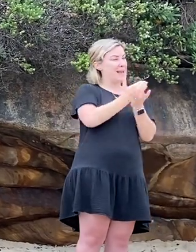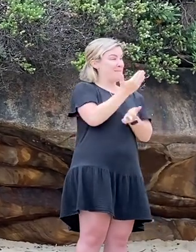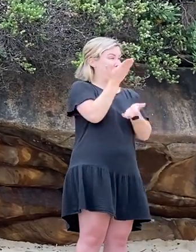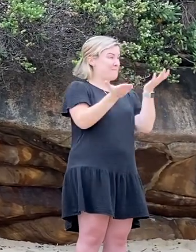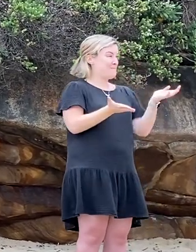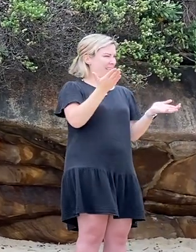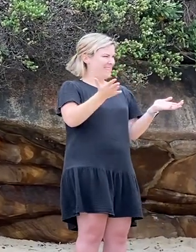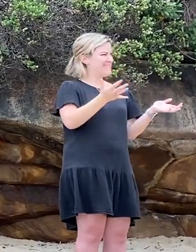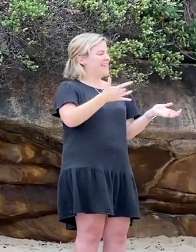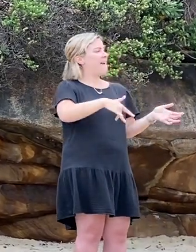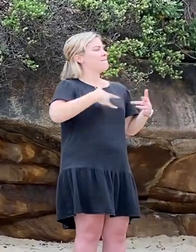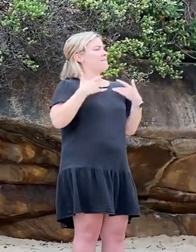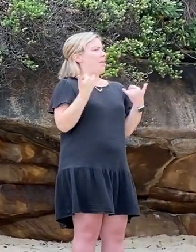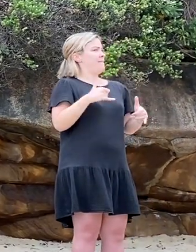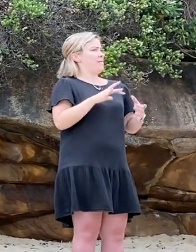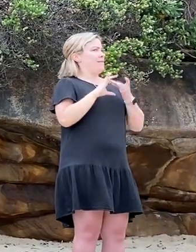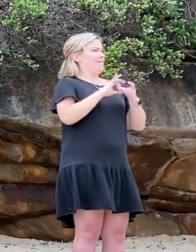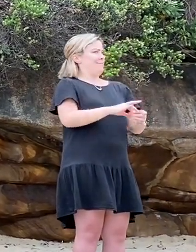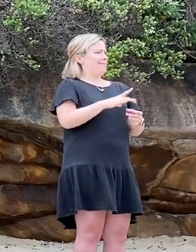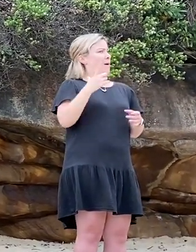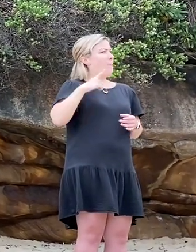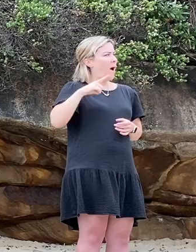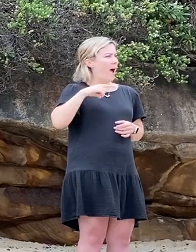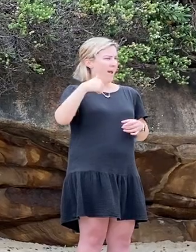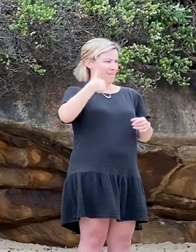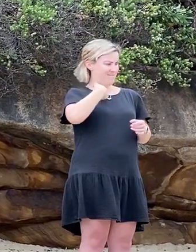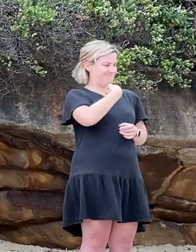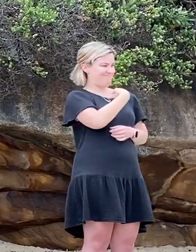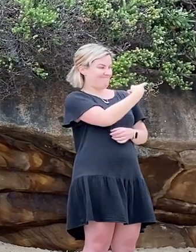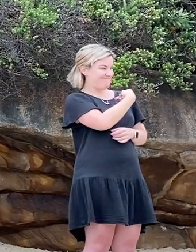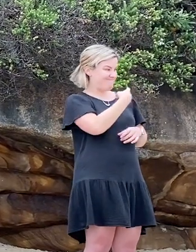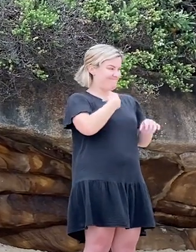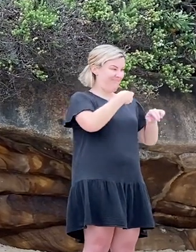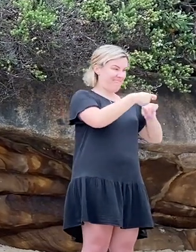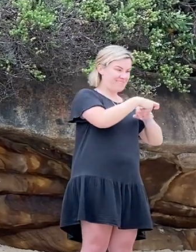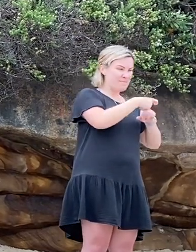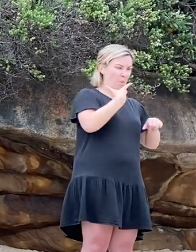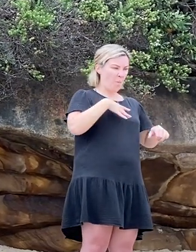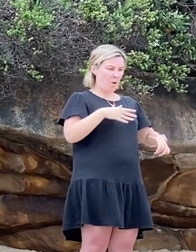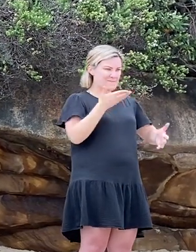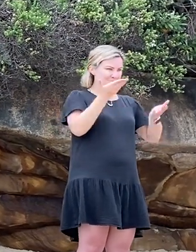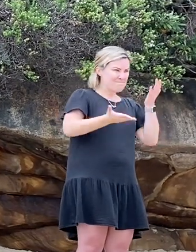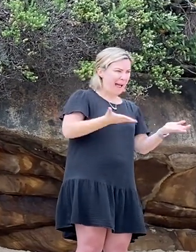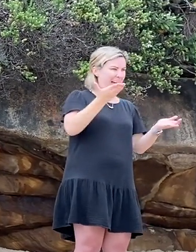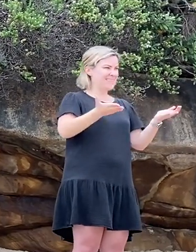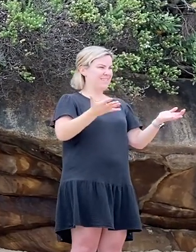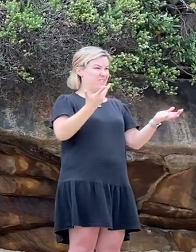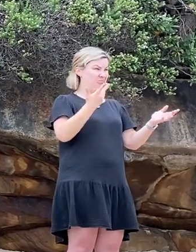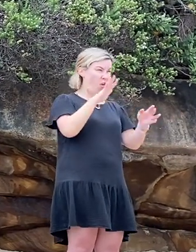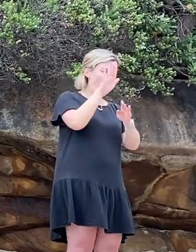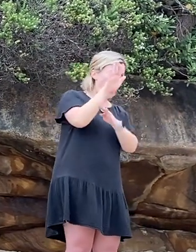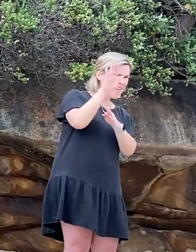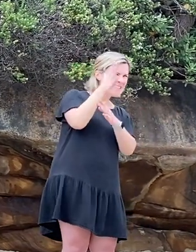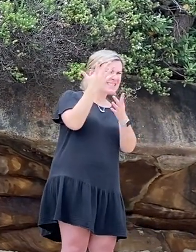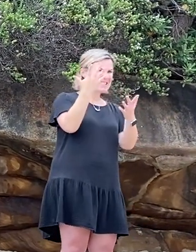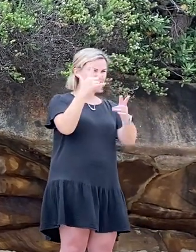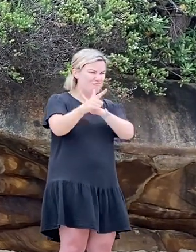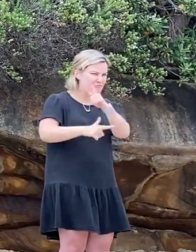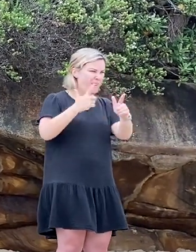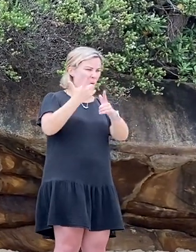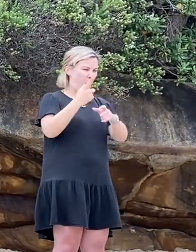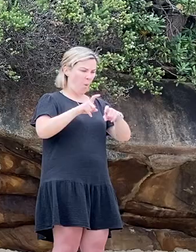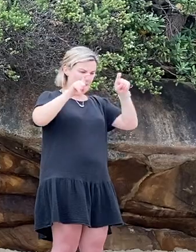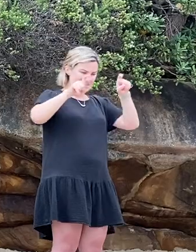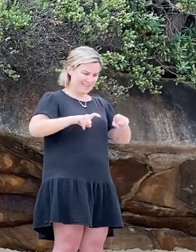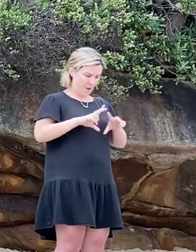keep the balance in our lives, whether, you know, to go overseas, whether to stay home and be with the family for this precious